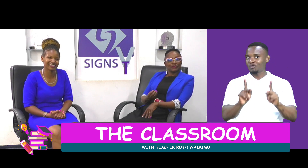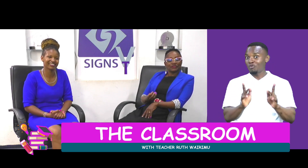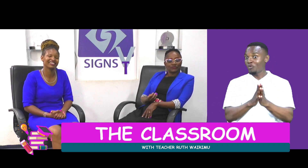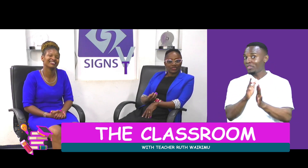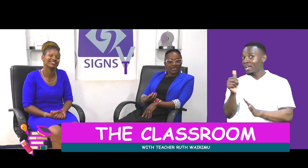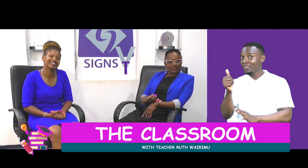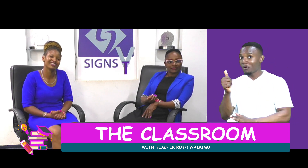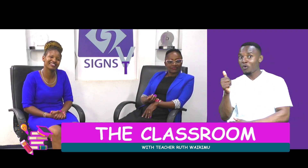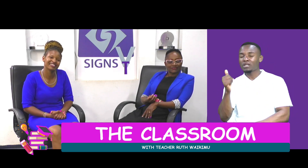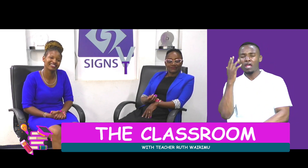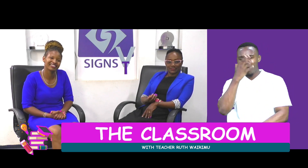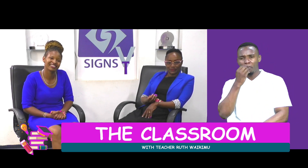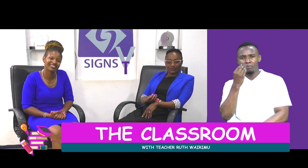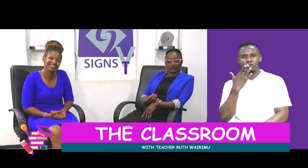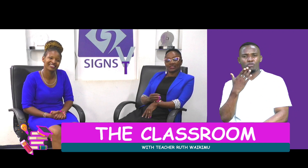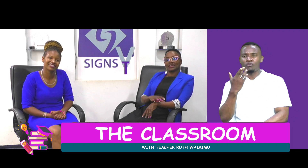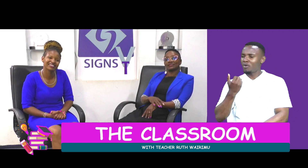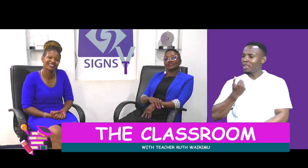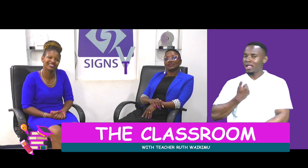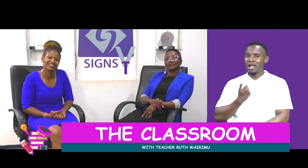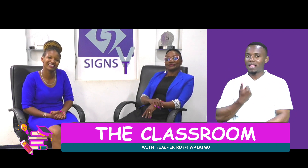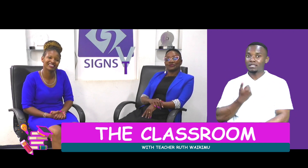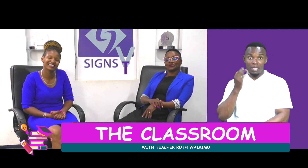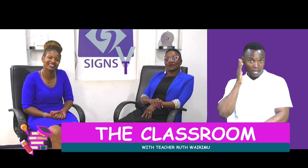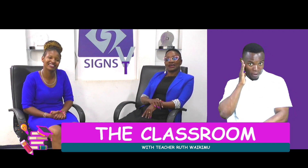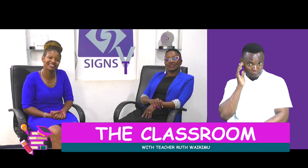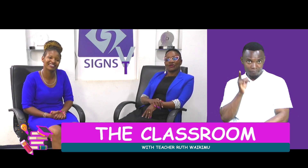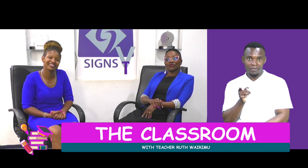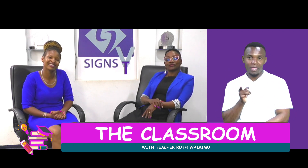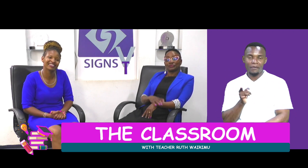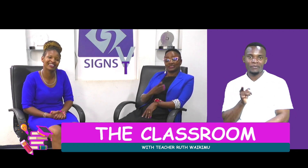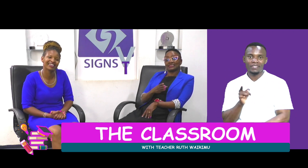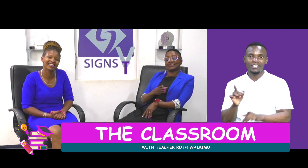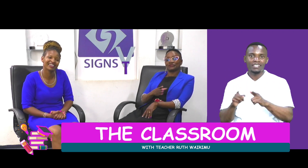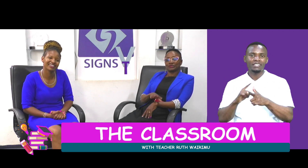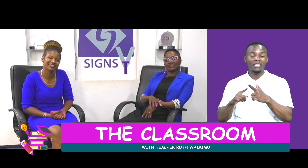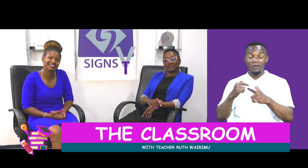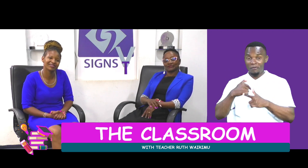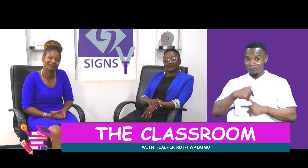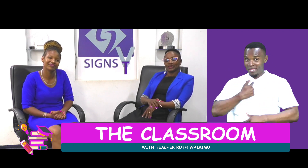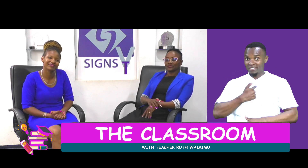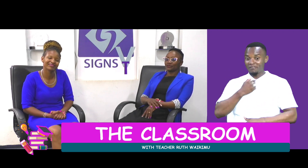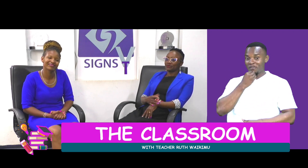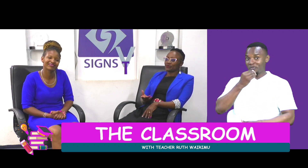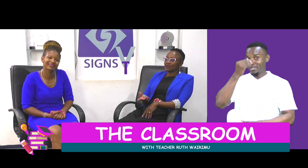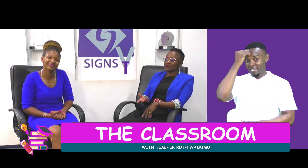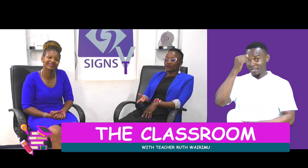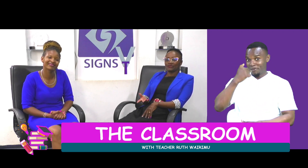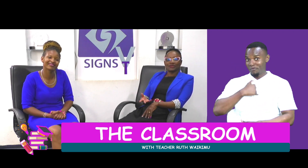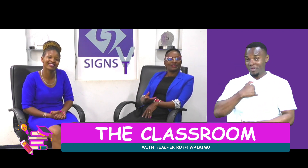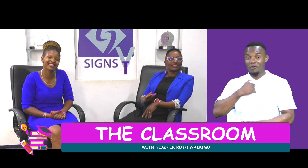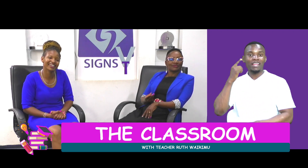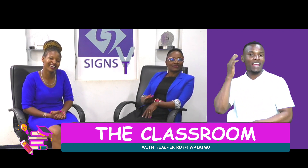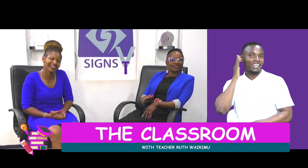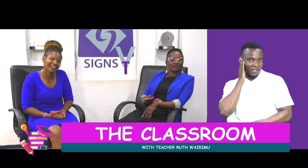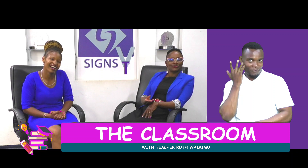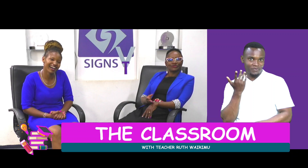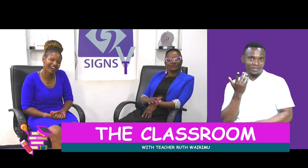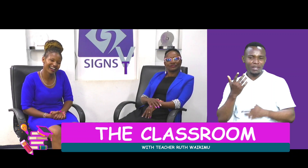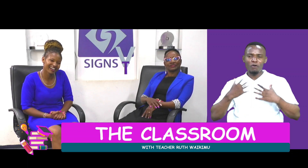So they're beautiful girls, very beautiful girls. So I also pretended to be deaf. So people around, maybe